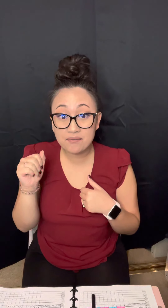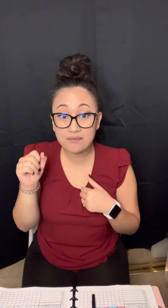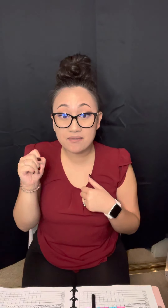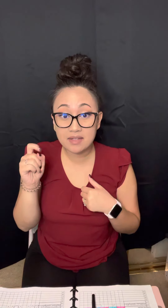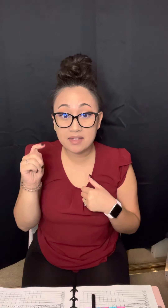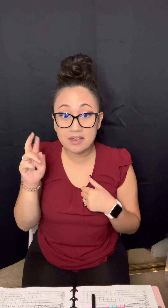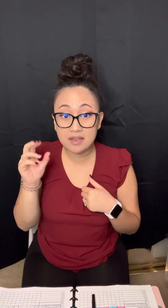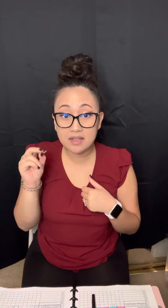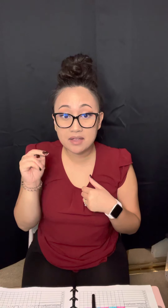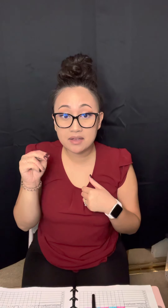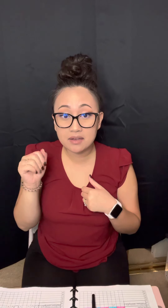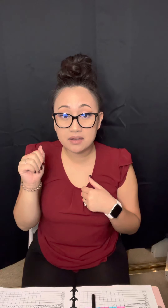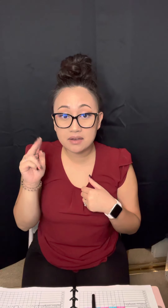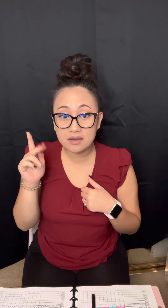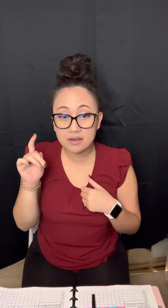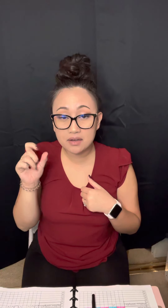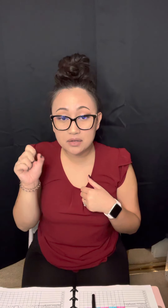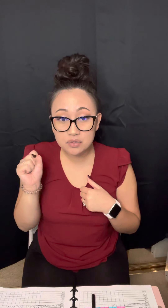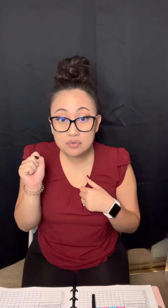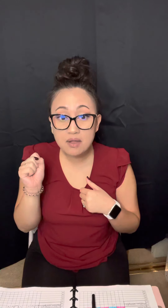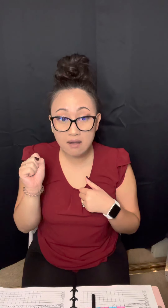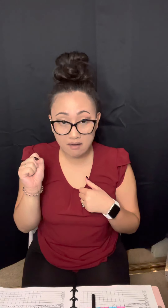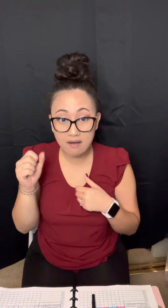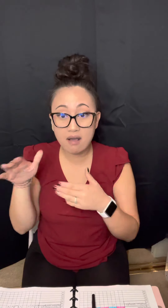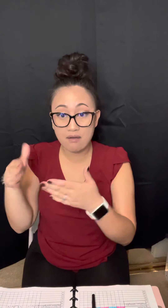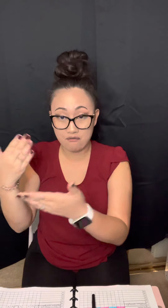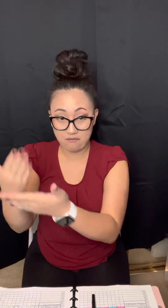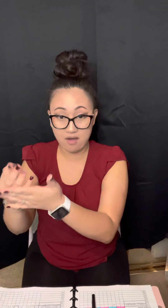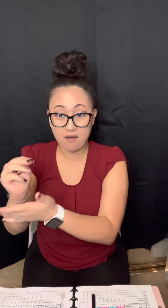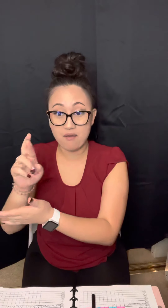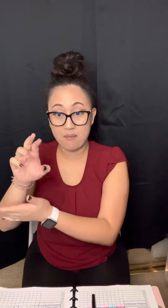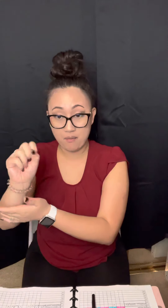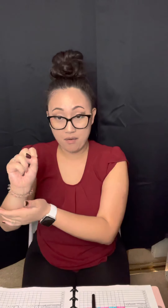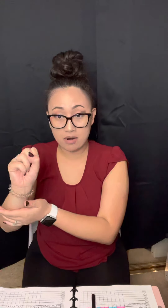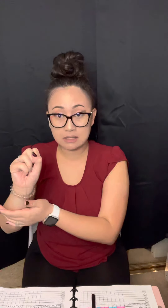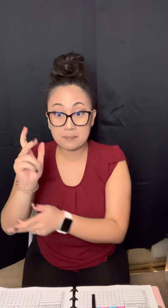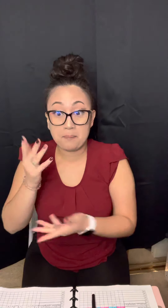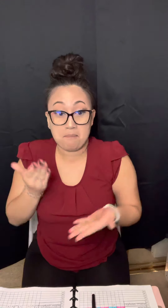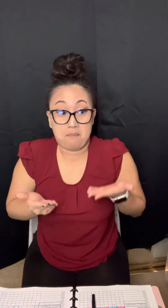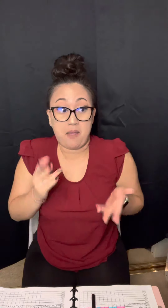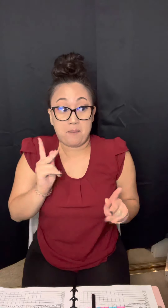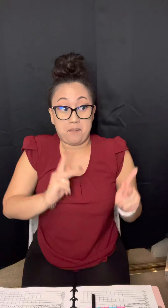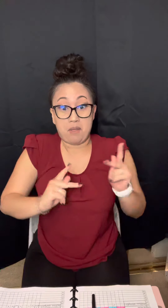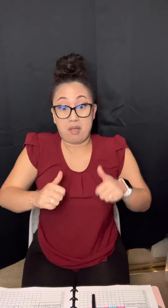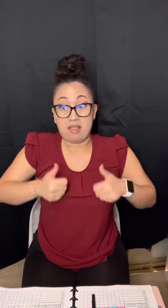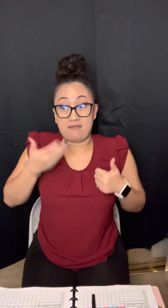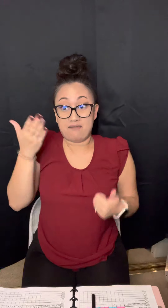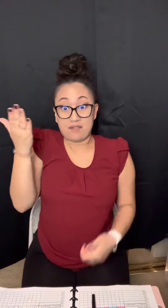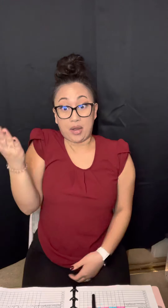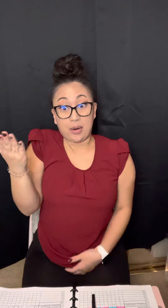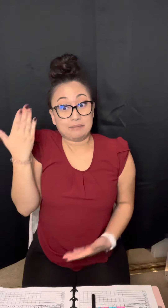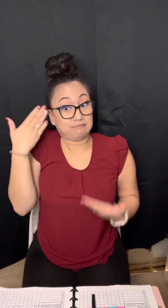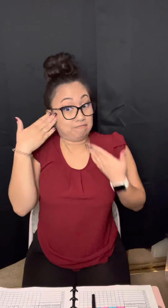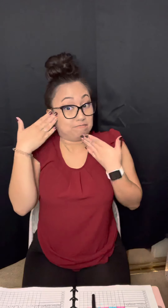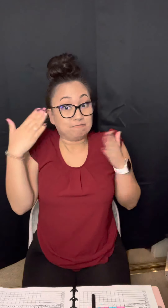have people living on Mars. Who knows? Never know. We'll have to find out. All